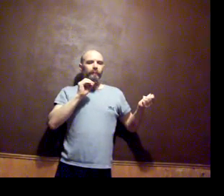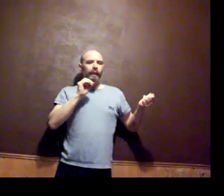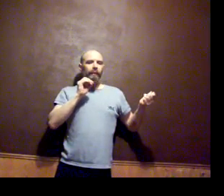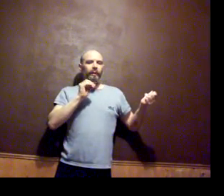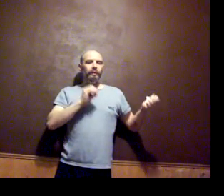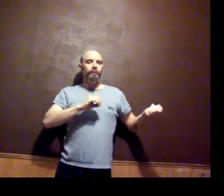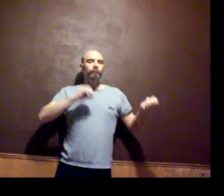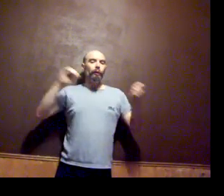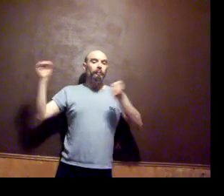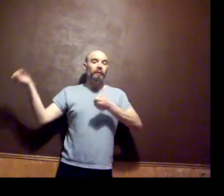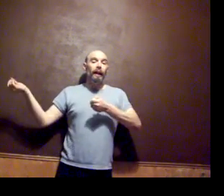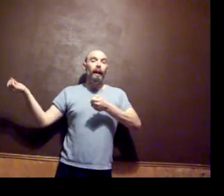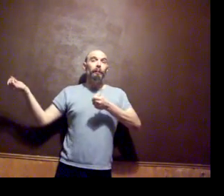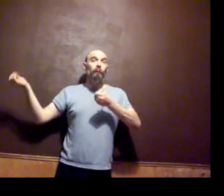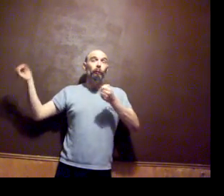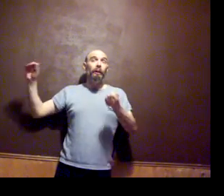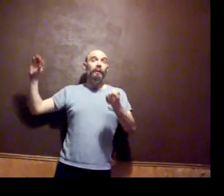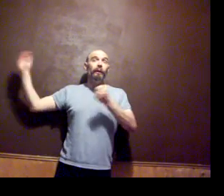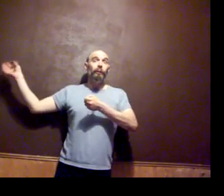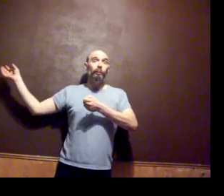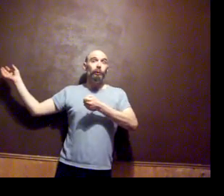And then scripts and Lappy will be in the other room